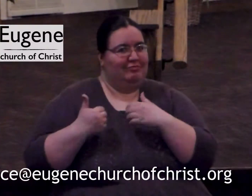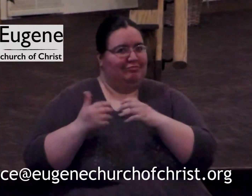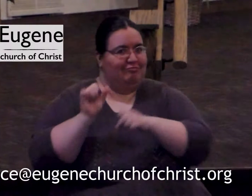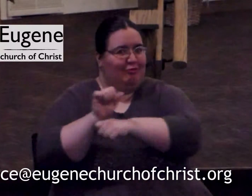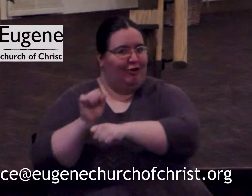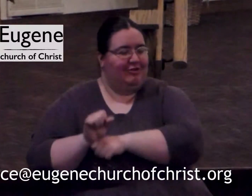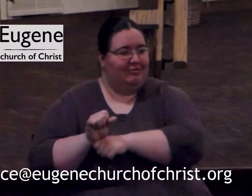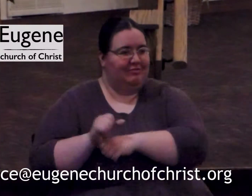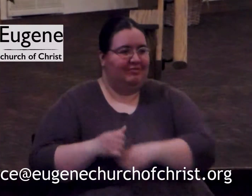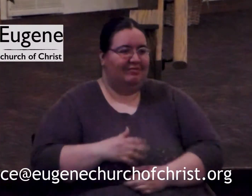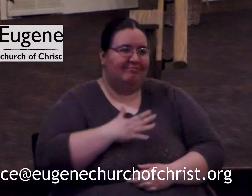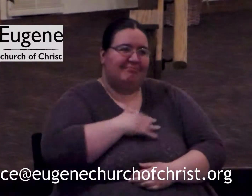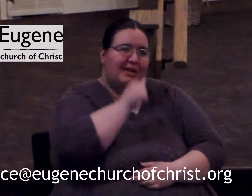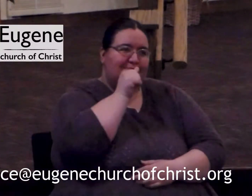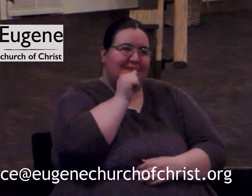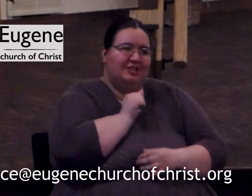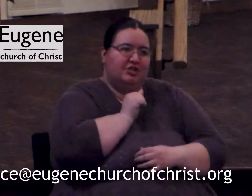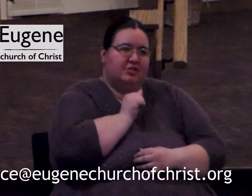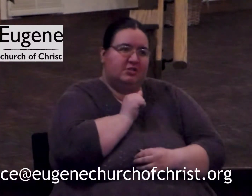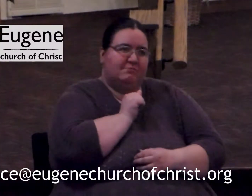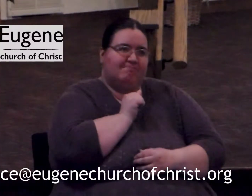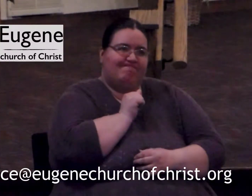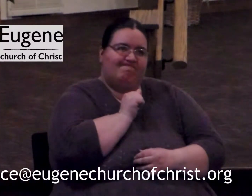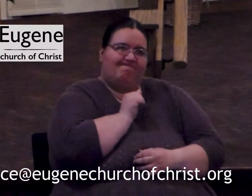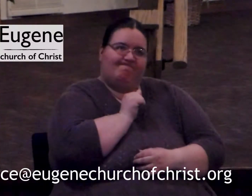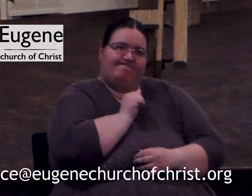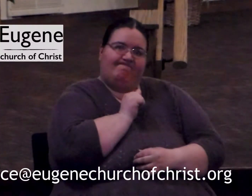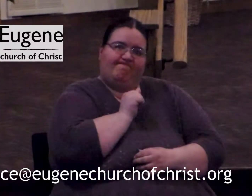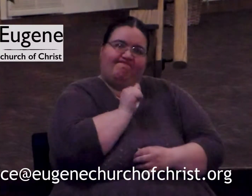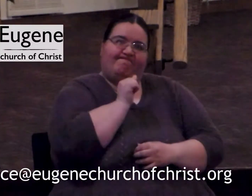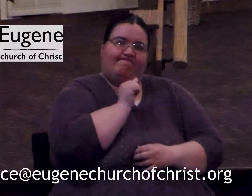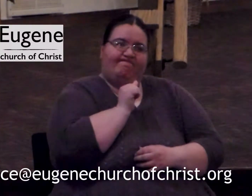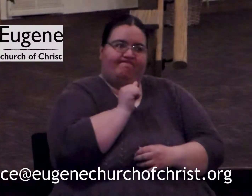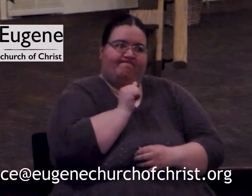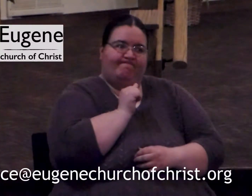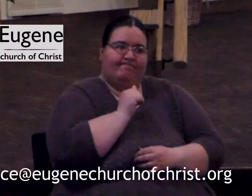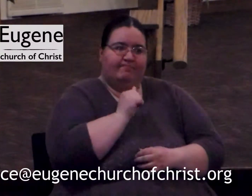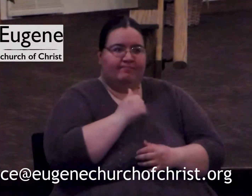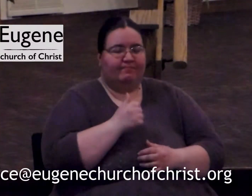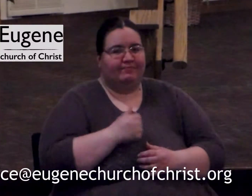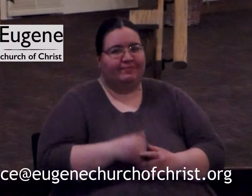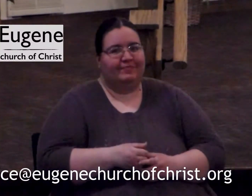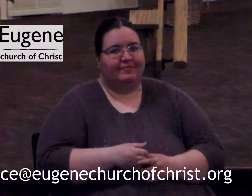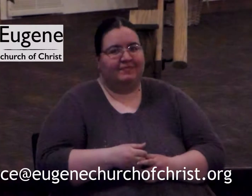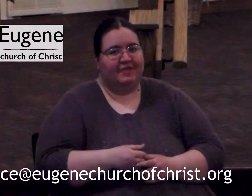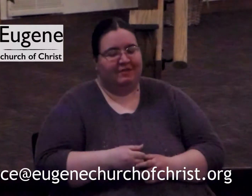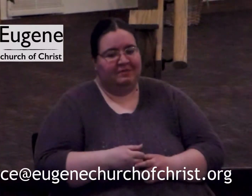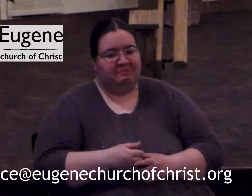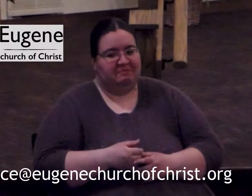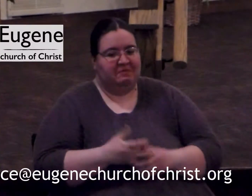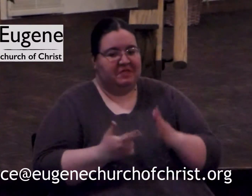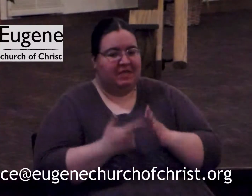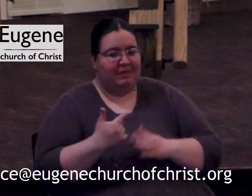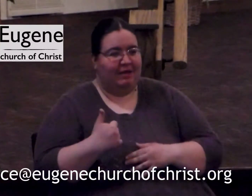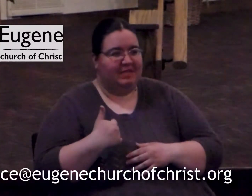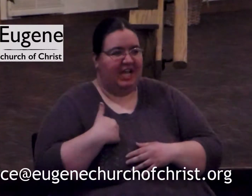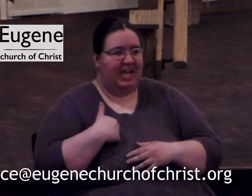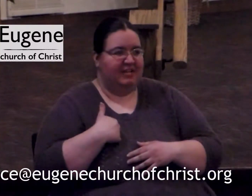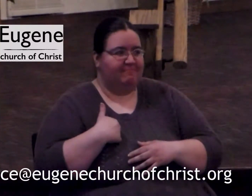bit. And I have to, you might see me walk into my office and think, what's he doing in there? You want me in my office for 40